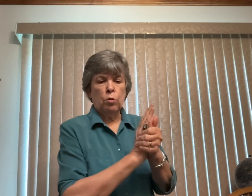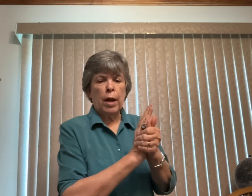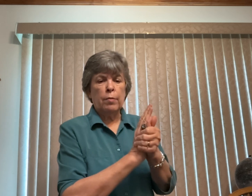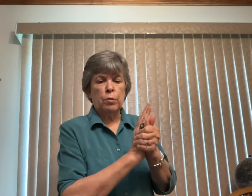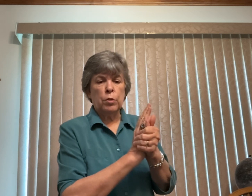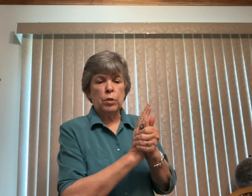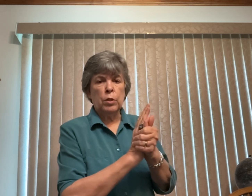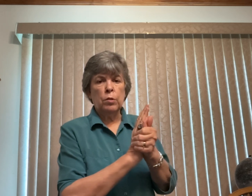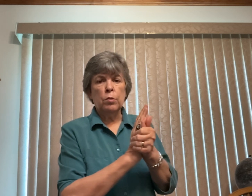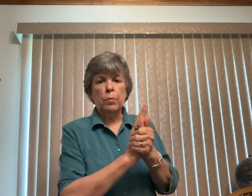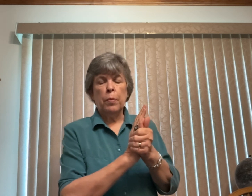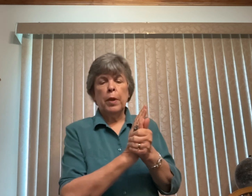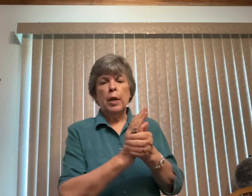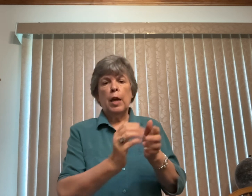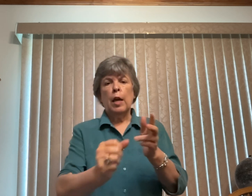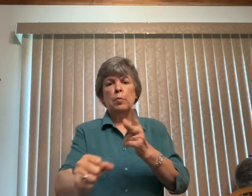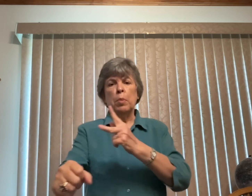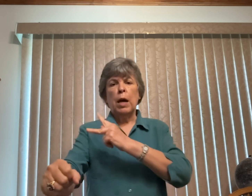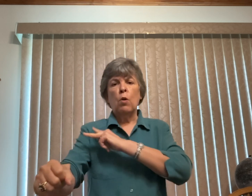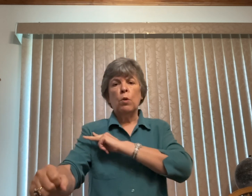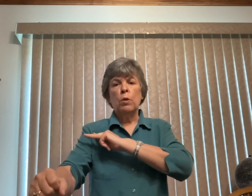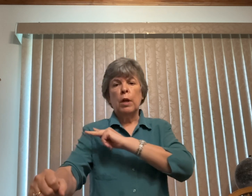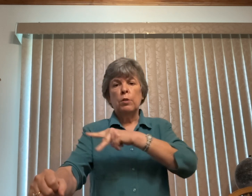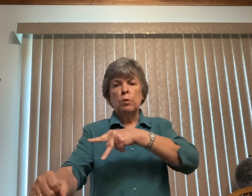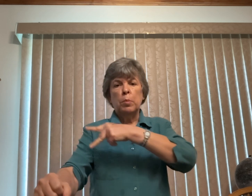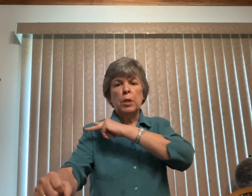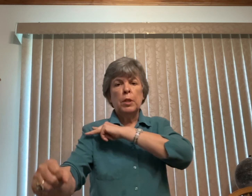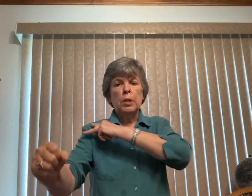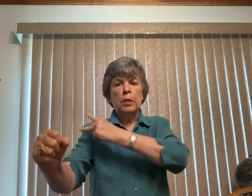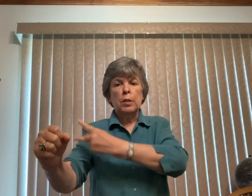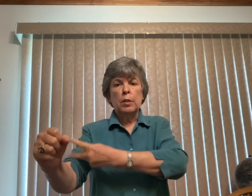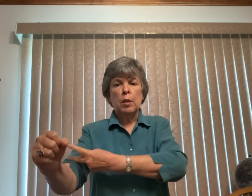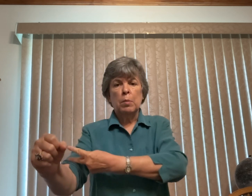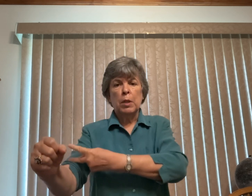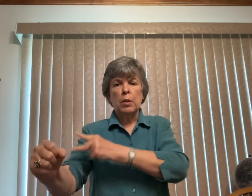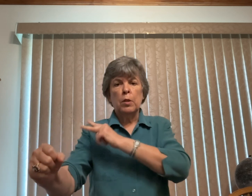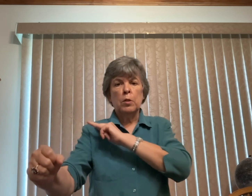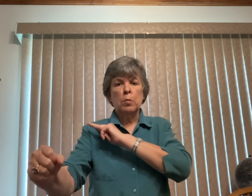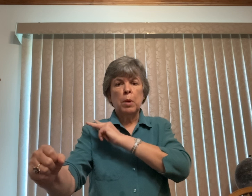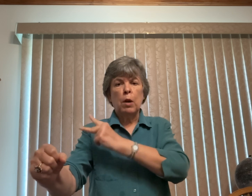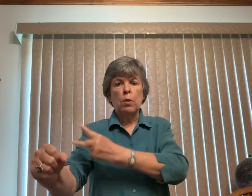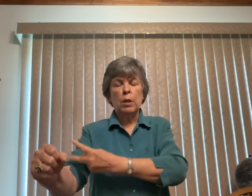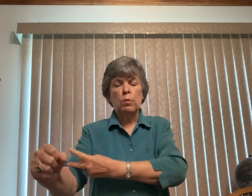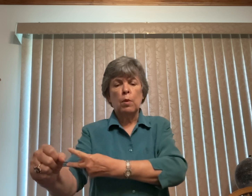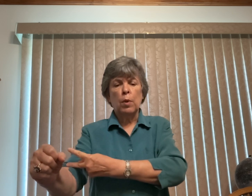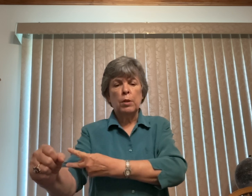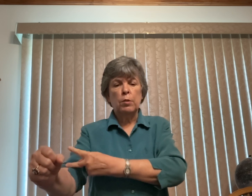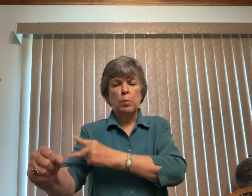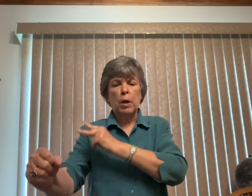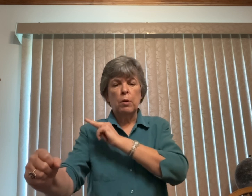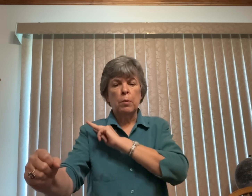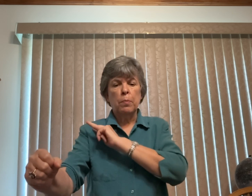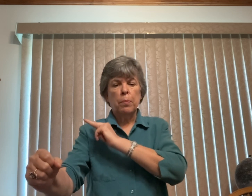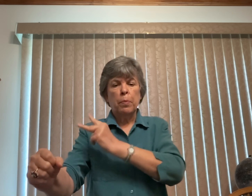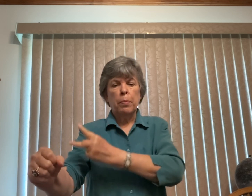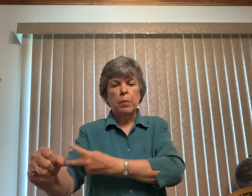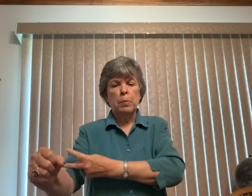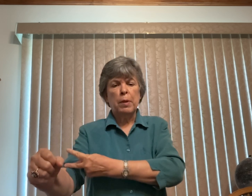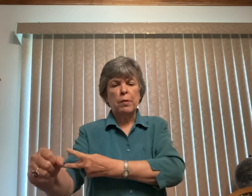craft or skill. And power, I do a P and come like this. Power, that's one way to do power. It's my favorite